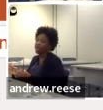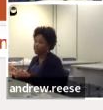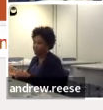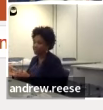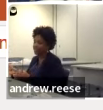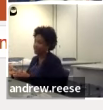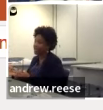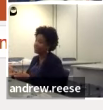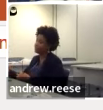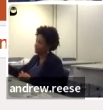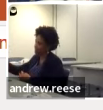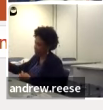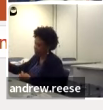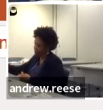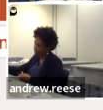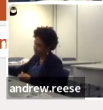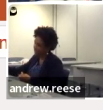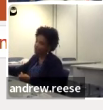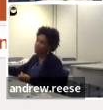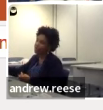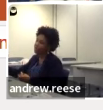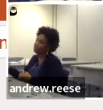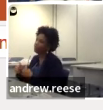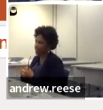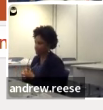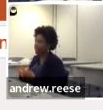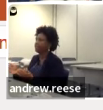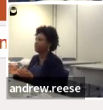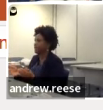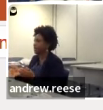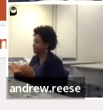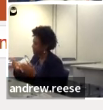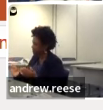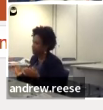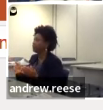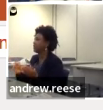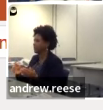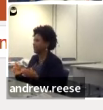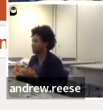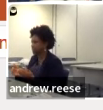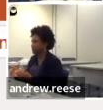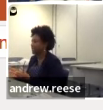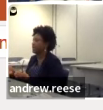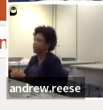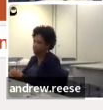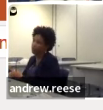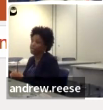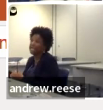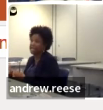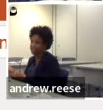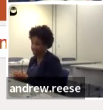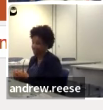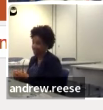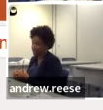So remind the person that you have to call your supervisor and explain that due to transportation concern, I'm going to